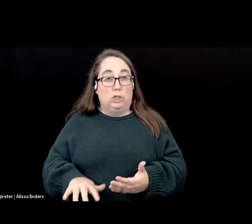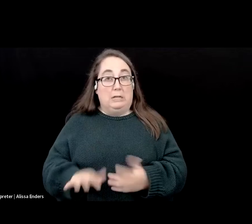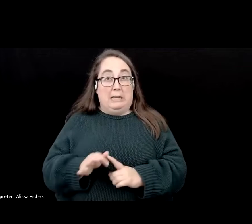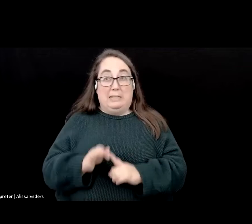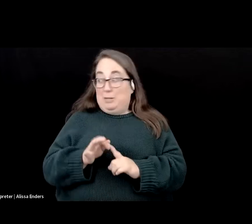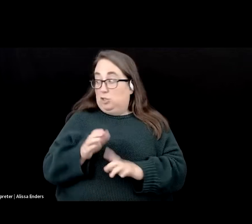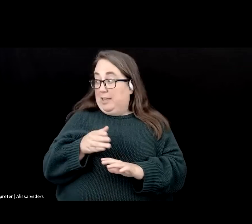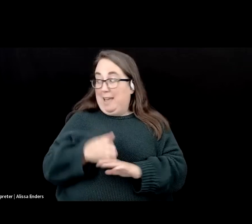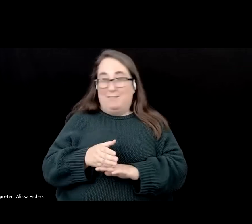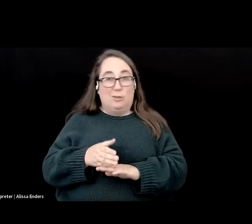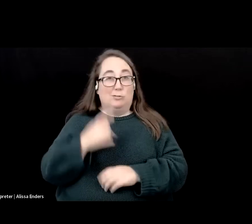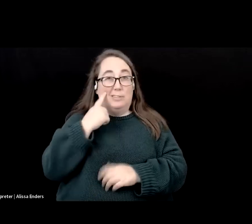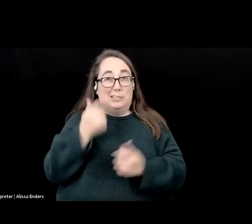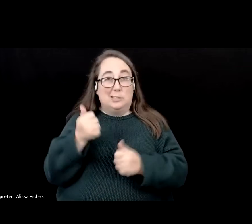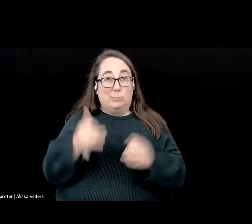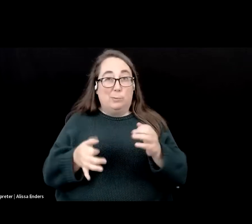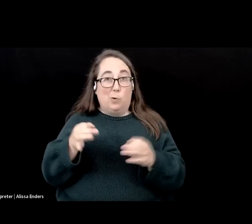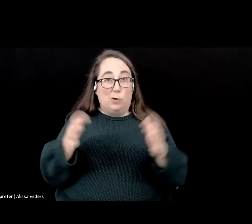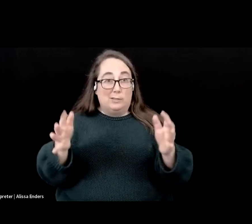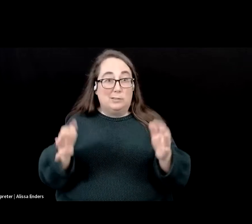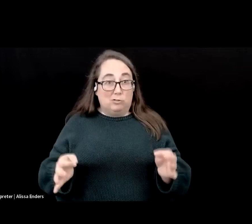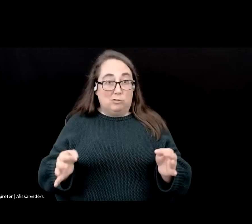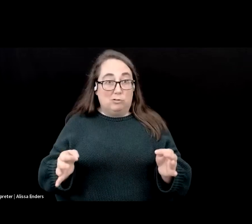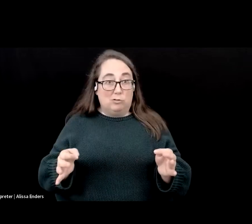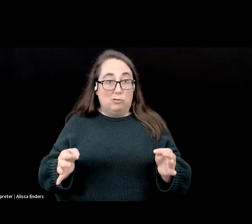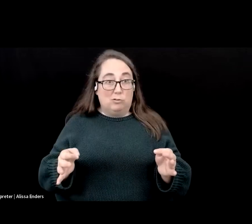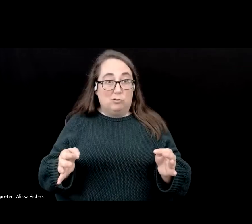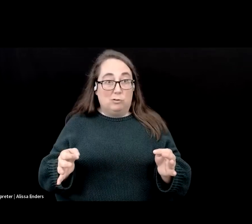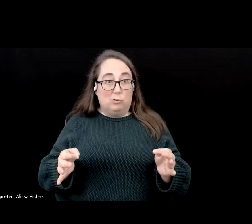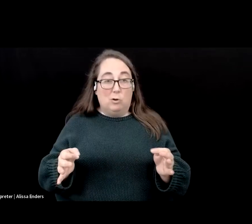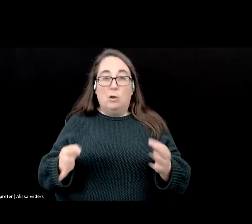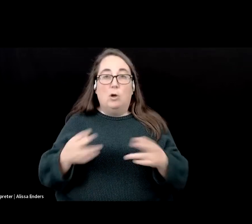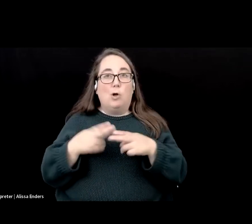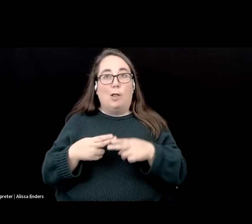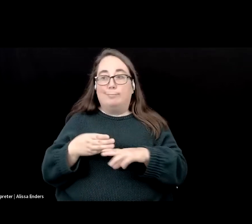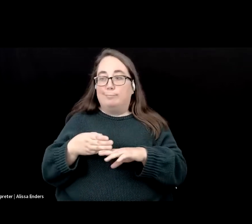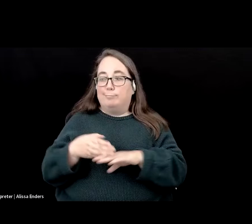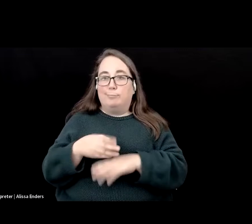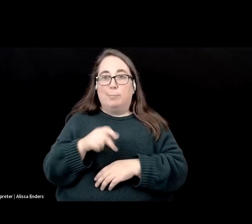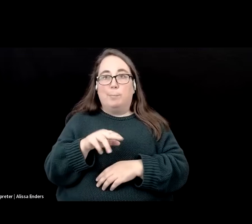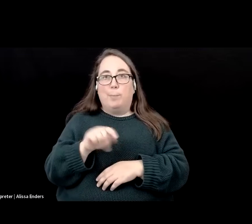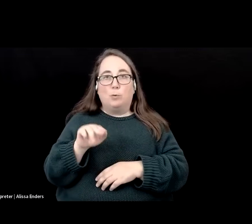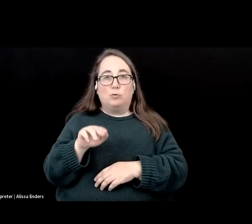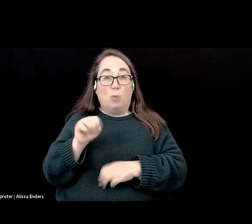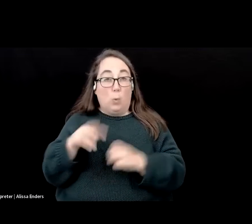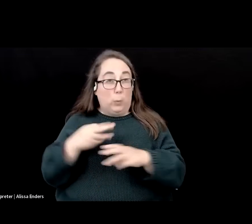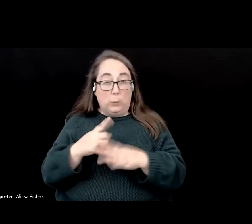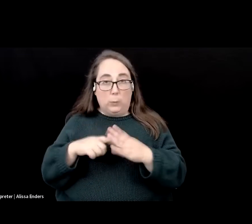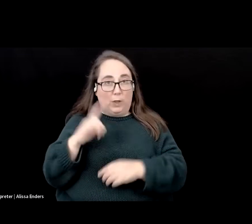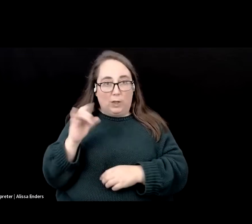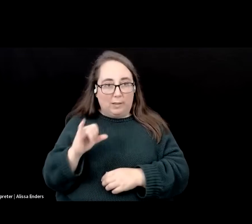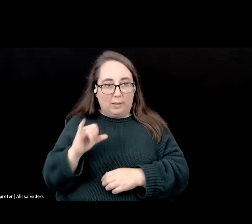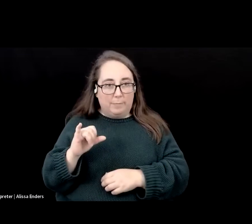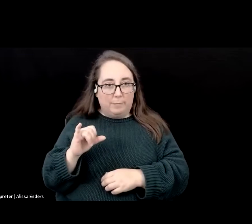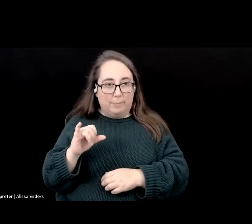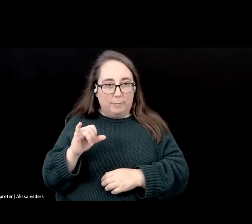recent Supreme Court decision, and we're living in this sort of what I call post-Roe world, negotiating what that world looks like. I'm going to sound perhaps